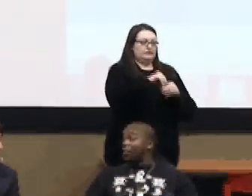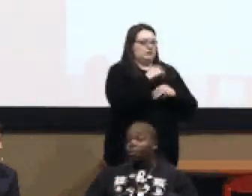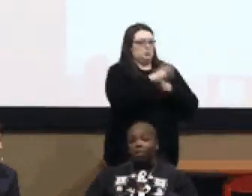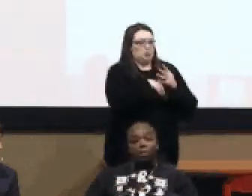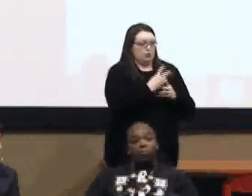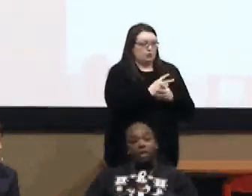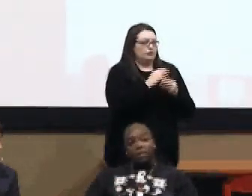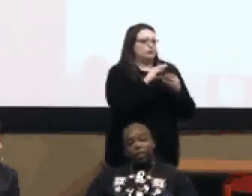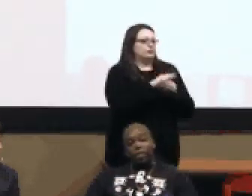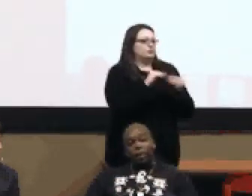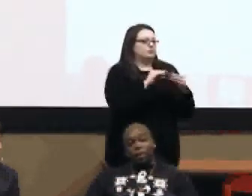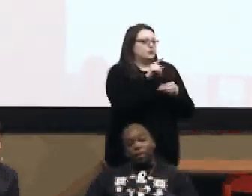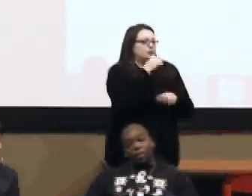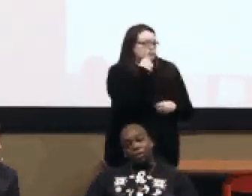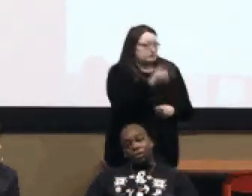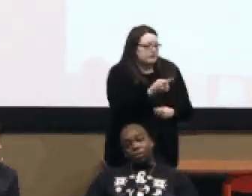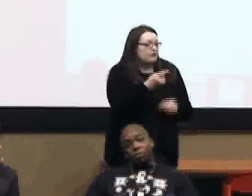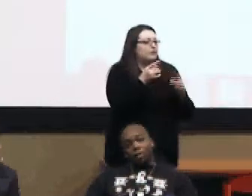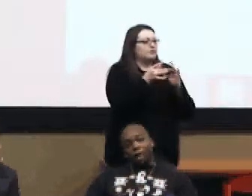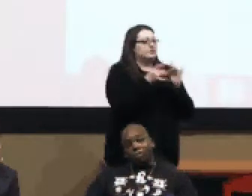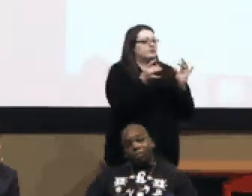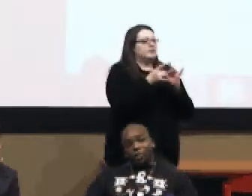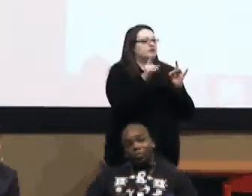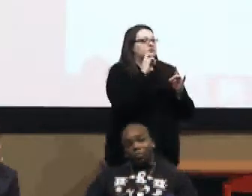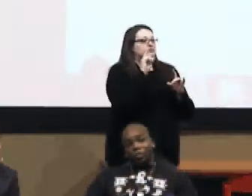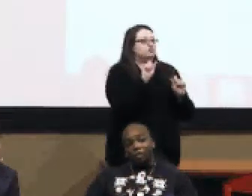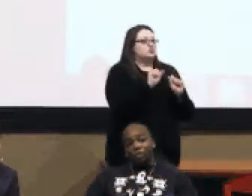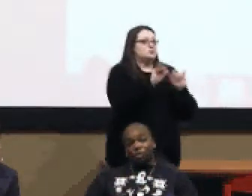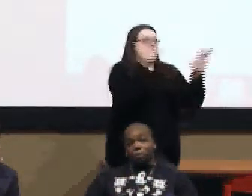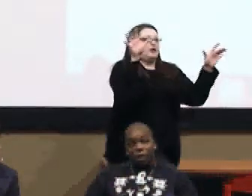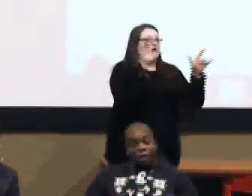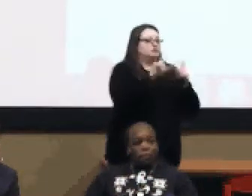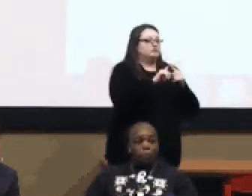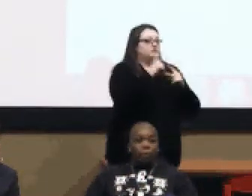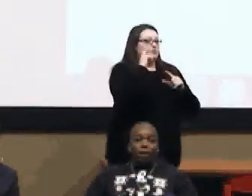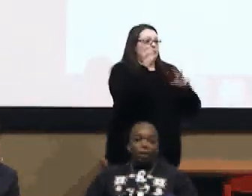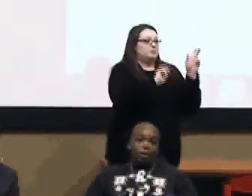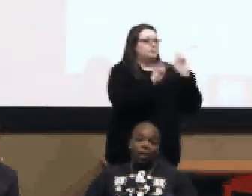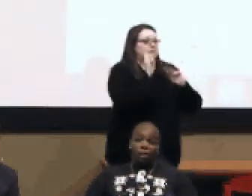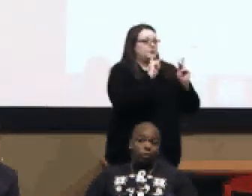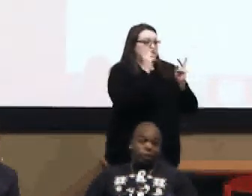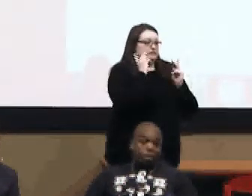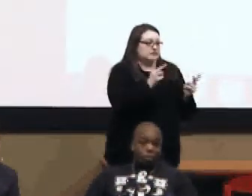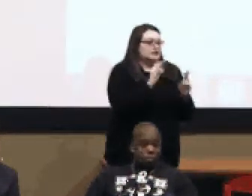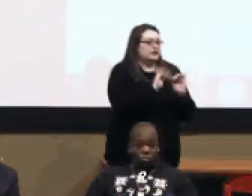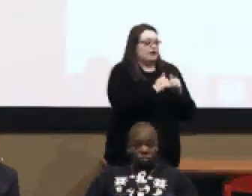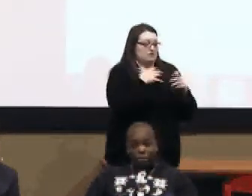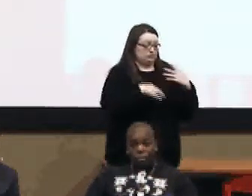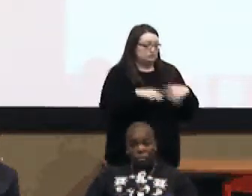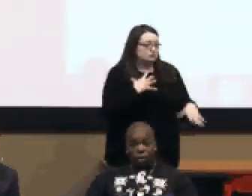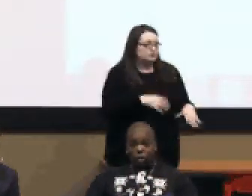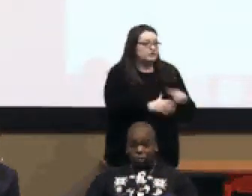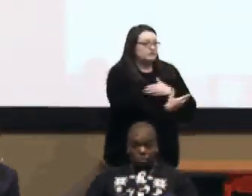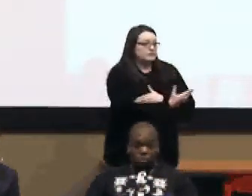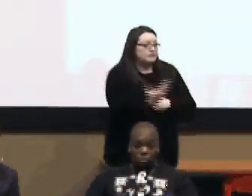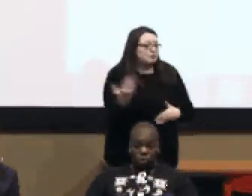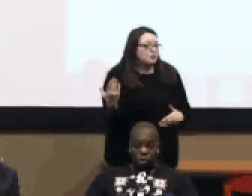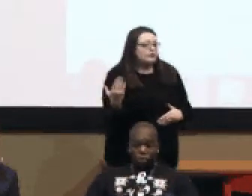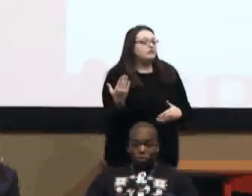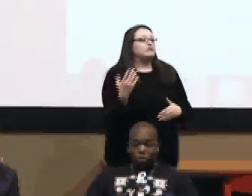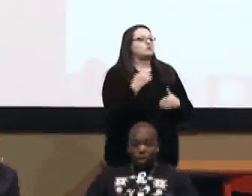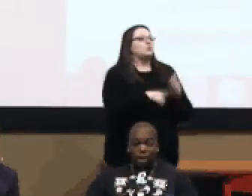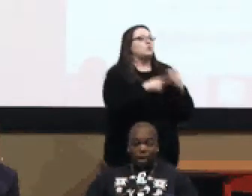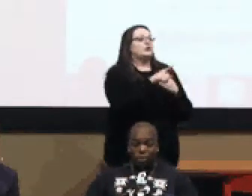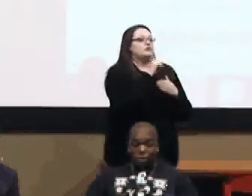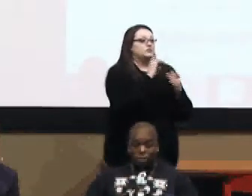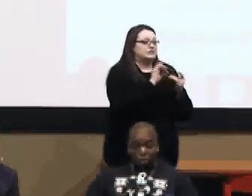tell. It's the message that you put out into public view. How you dress every morning, what